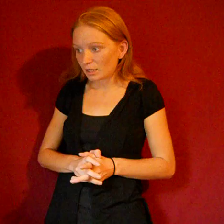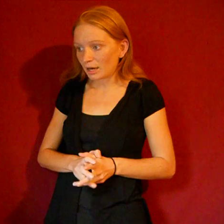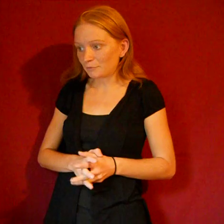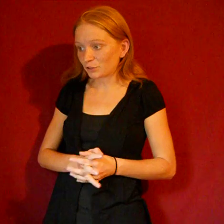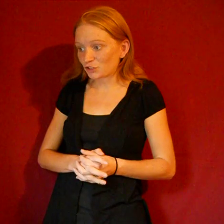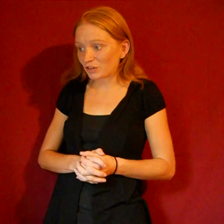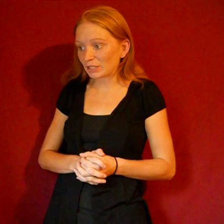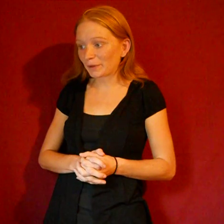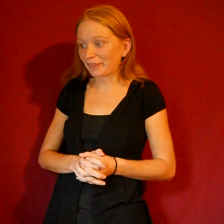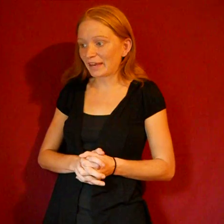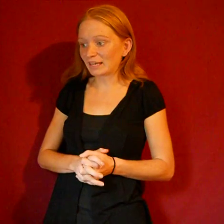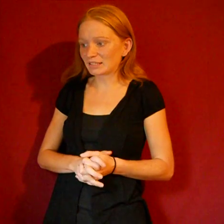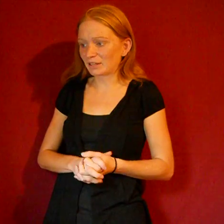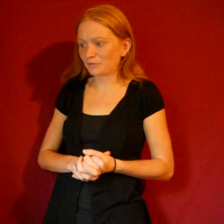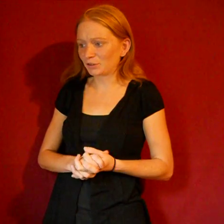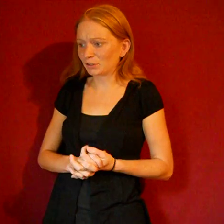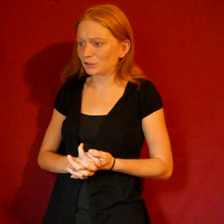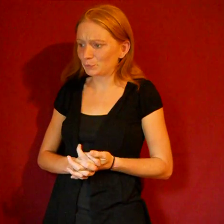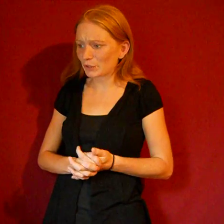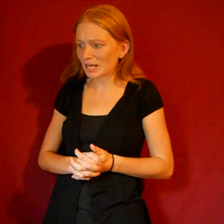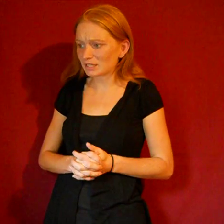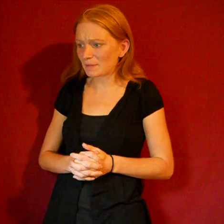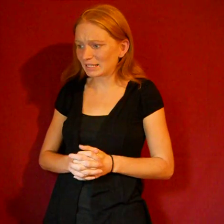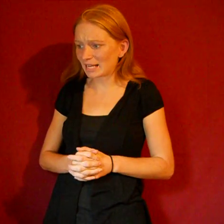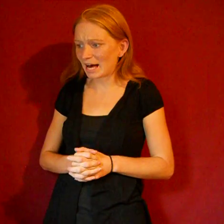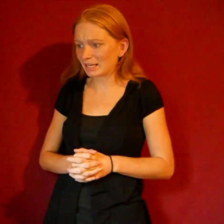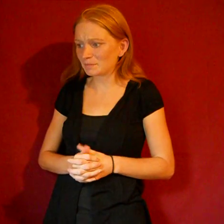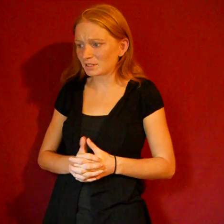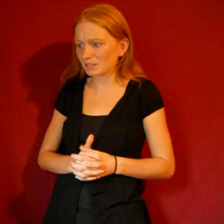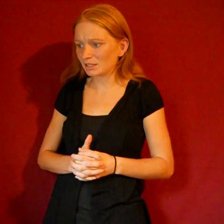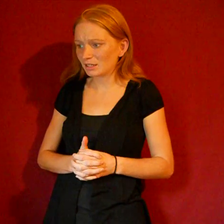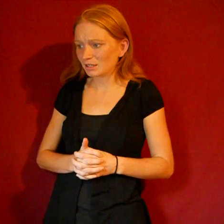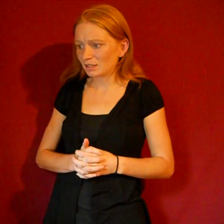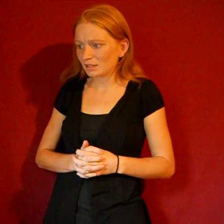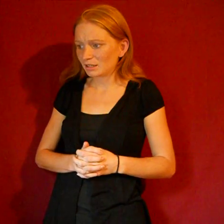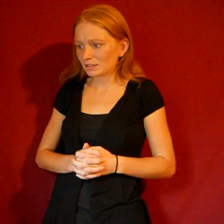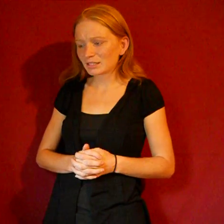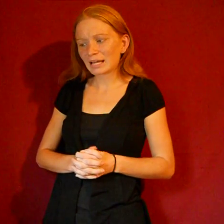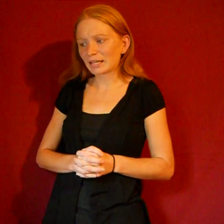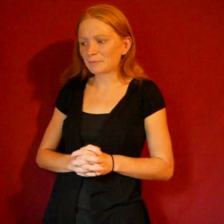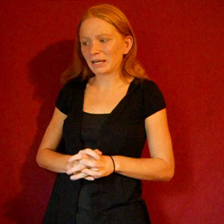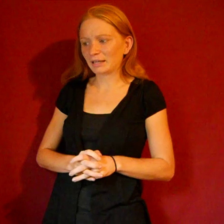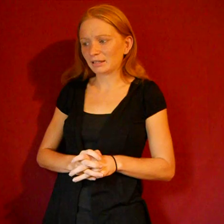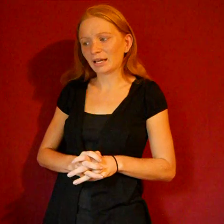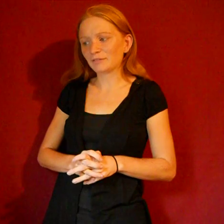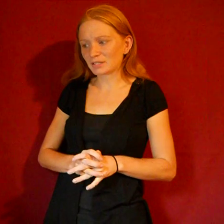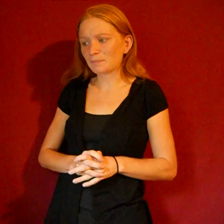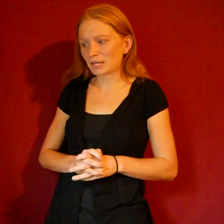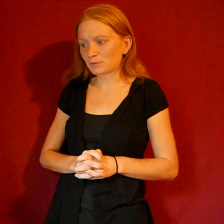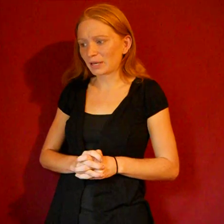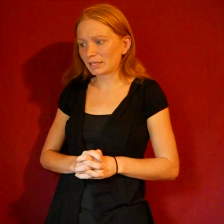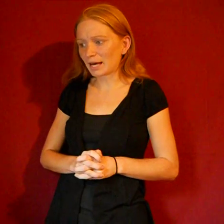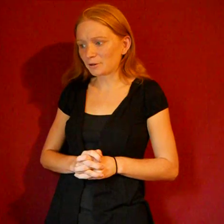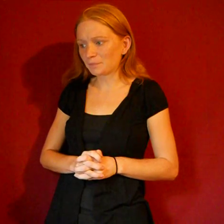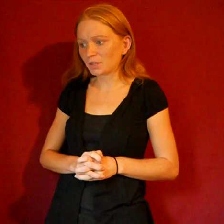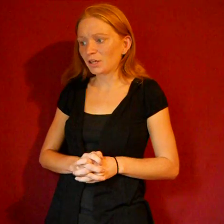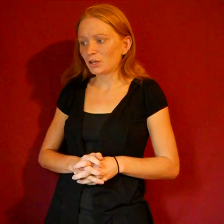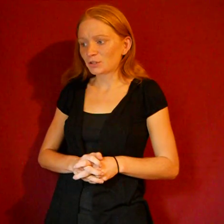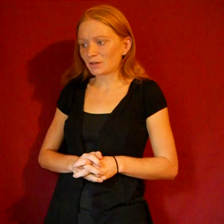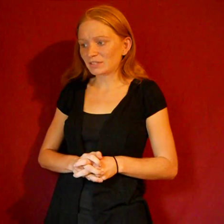I'm frustrated with things, and I feel depressed many times, and just kind of like my life is a mess right now. So I've